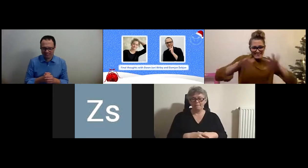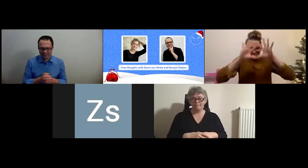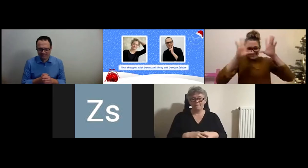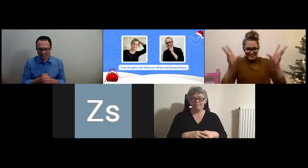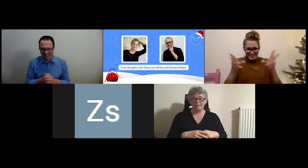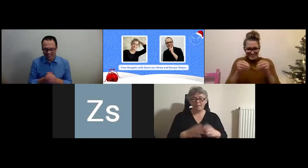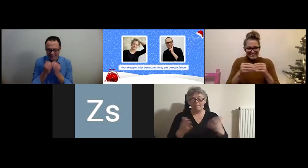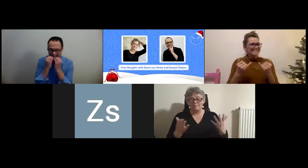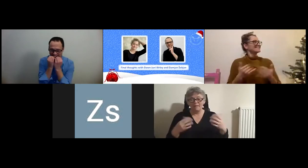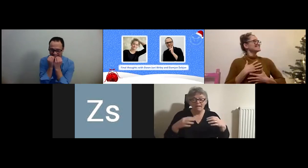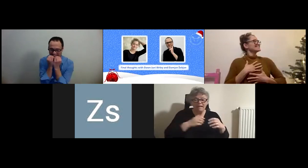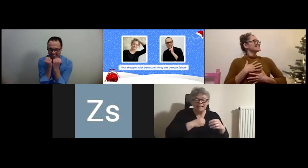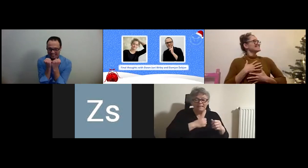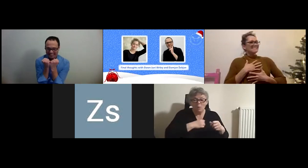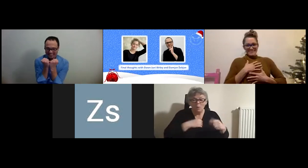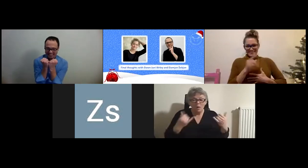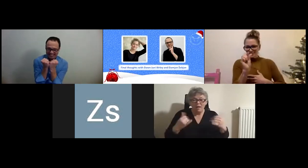I'd like to now ask you,